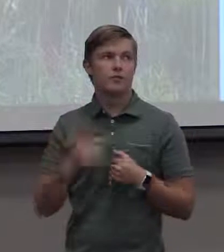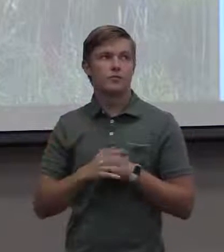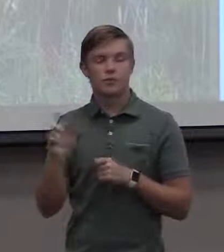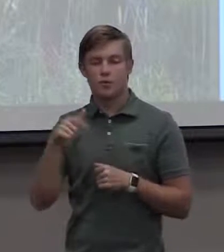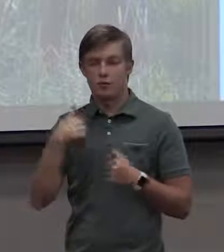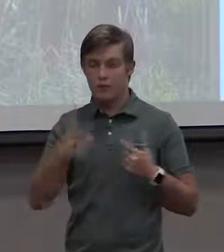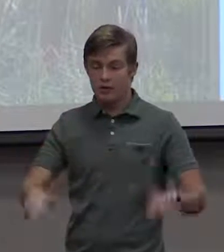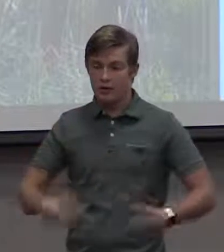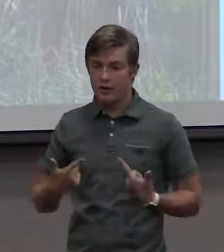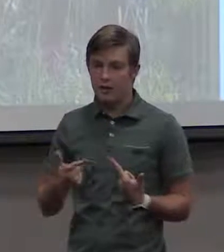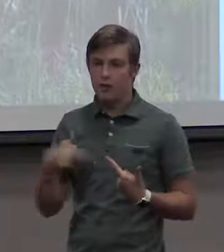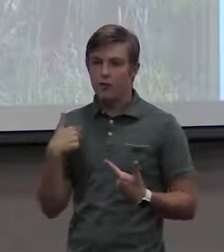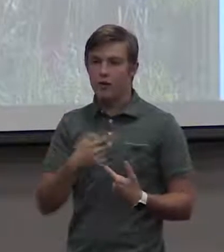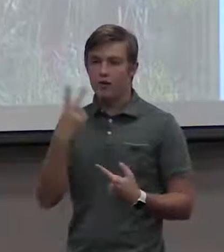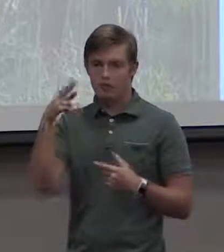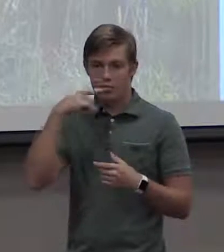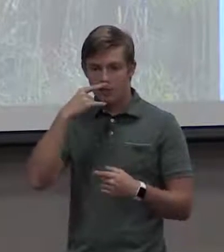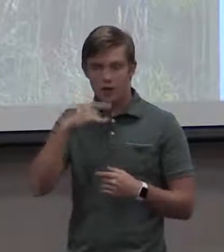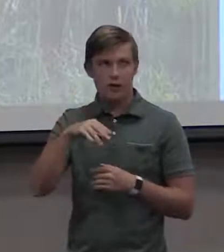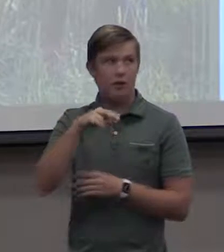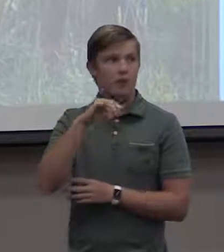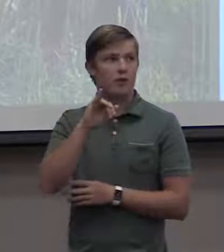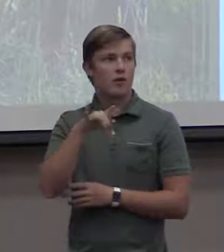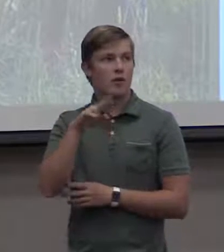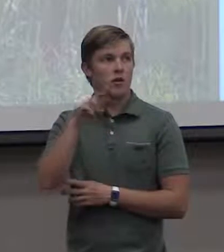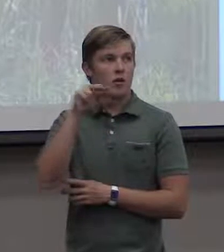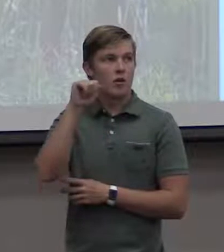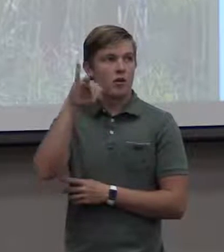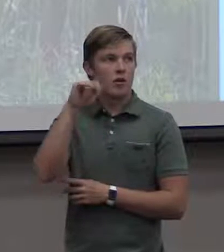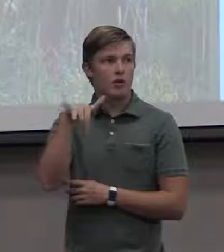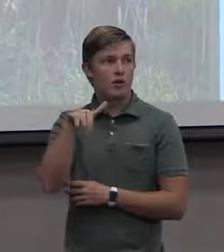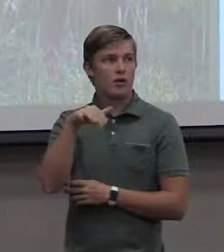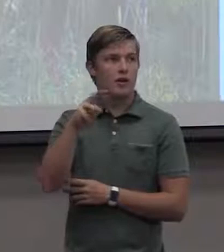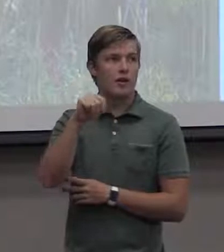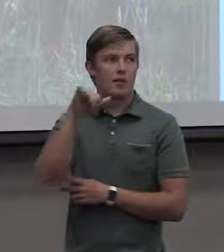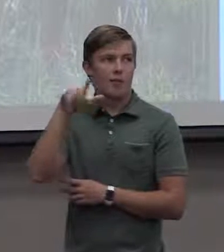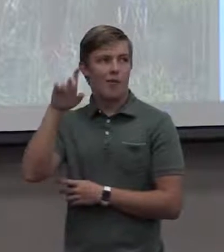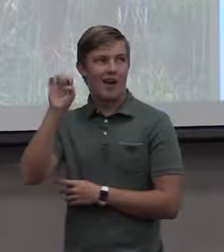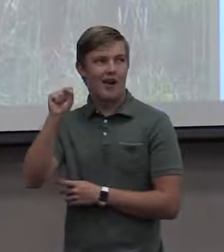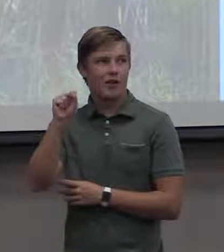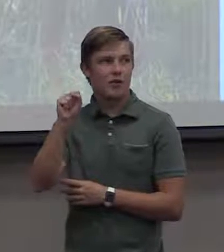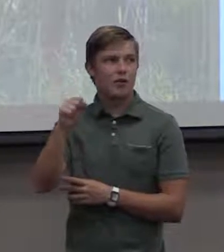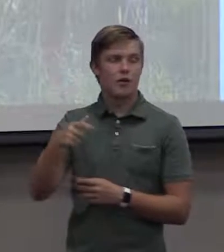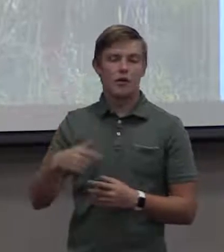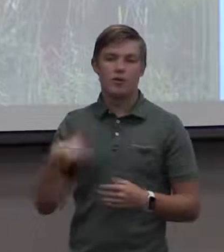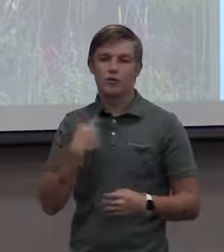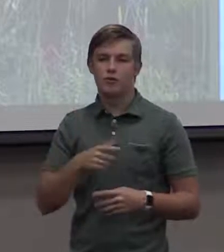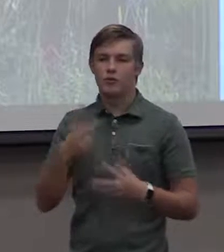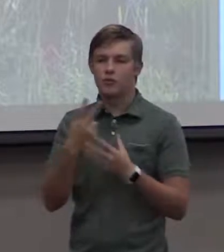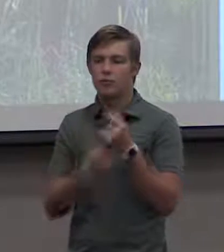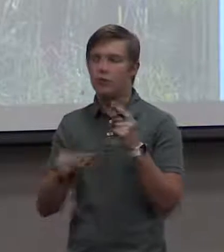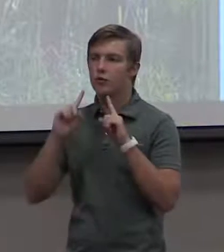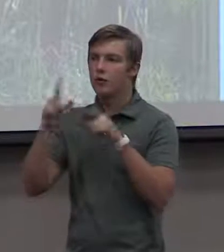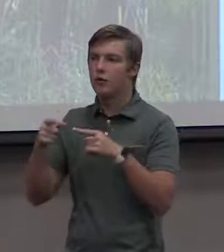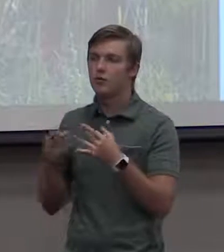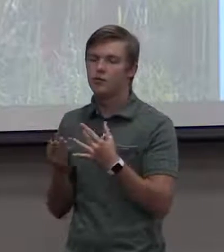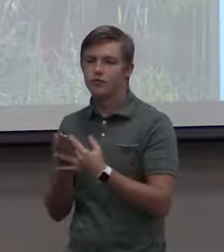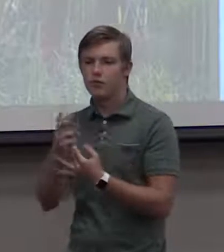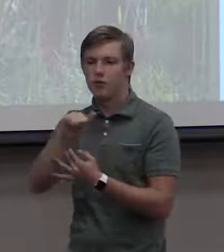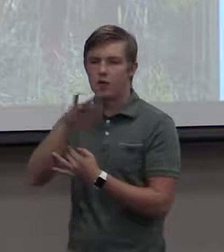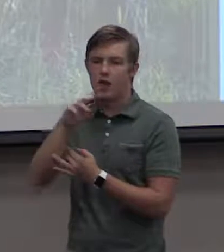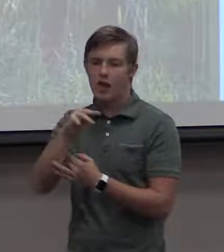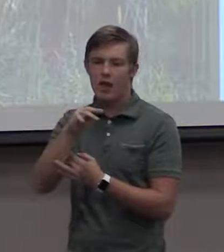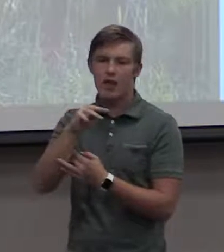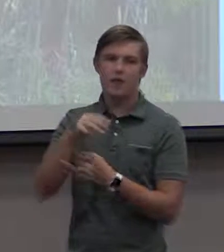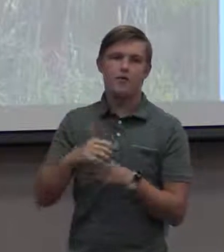two kids, Unity and Miles, and Annie and I both went through AIM. I went to South Africa in 2007. Annie went to